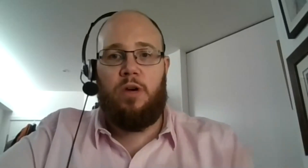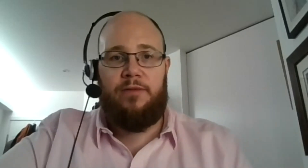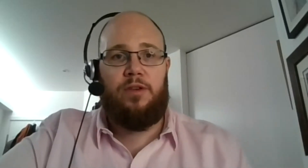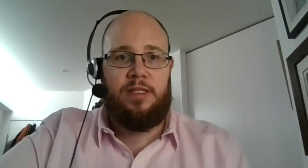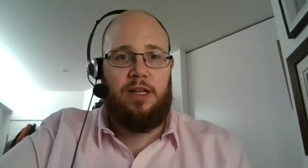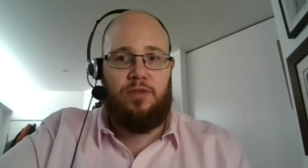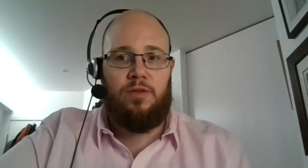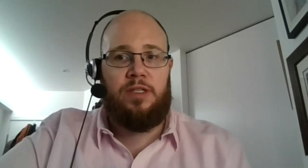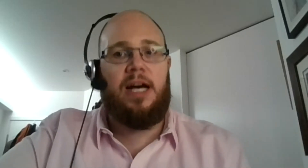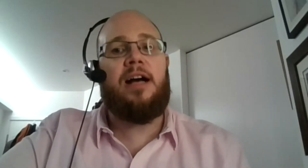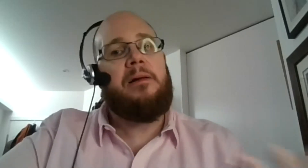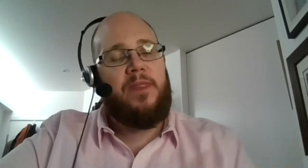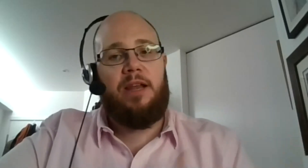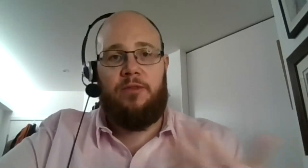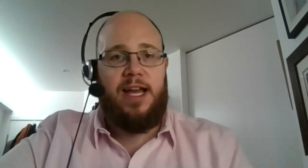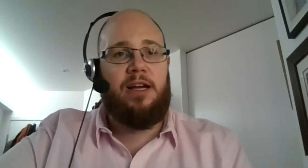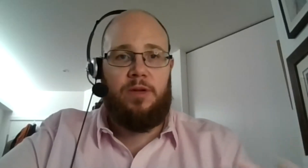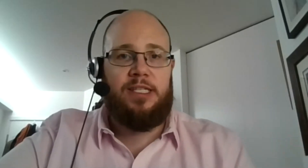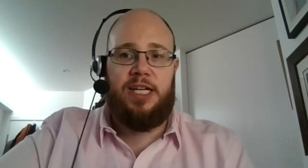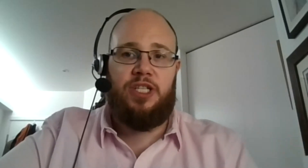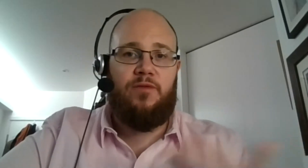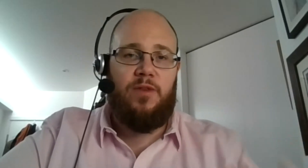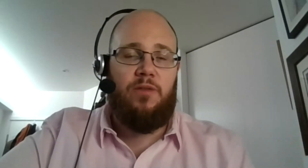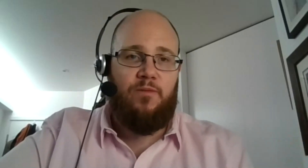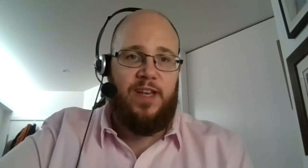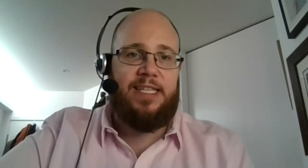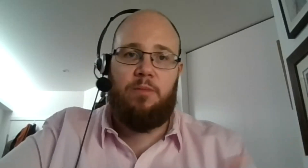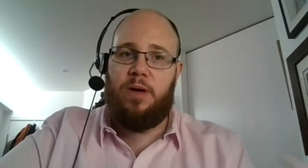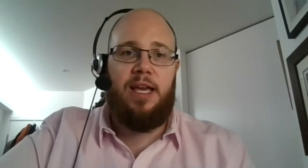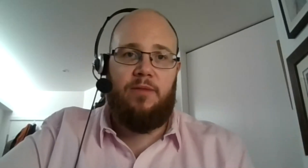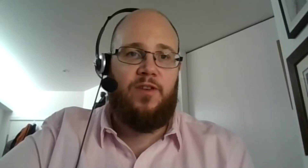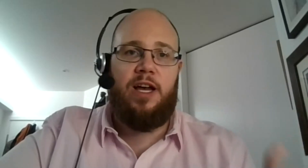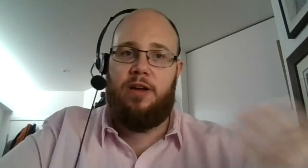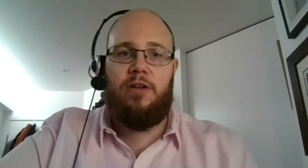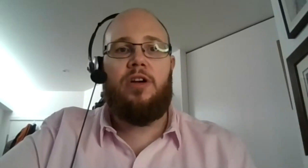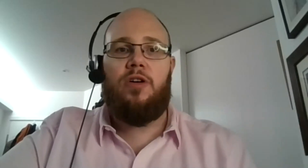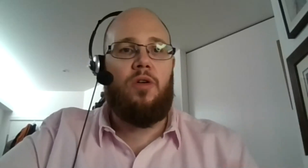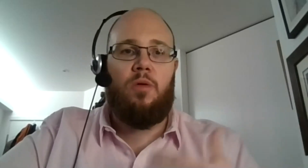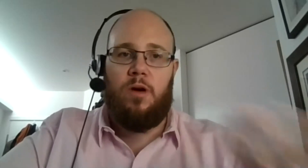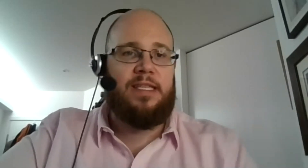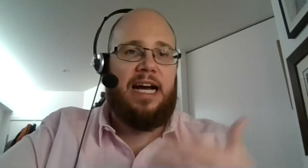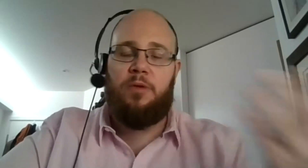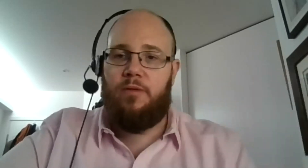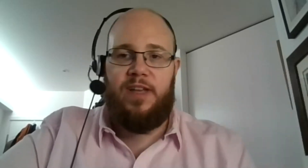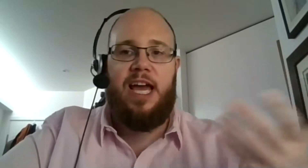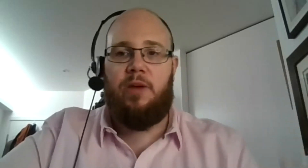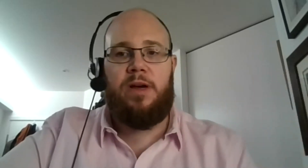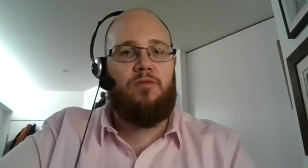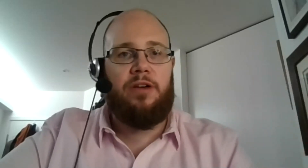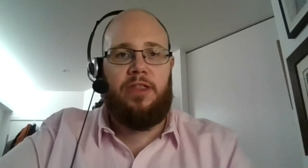wife, or your son or daughter, then I'm afraid I would suggest you visit by phone or WhatsApp or video, but rather than